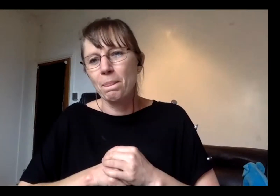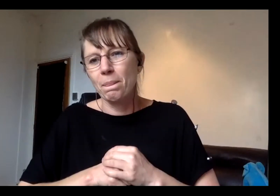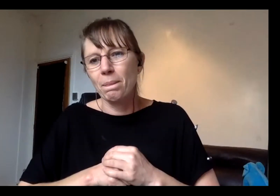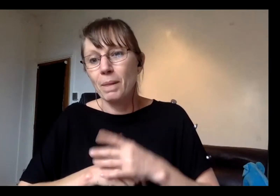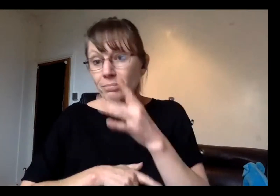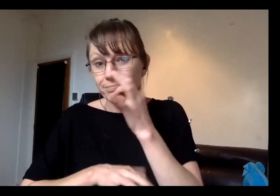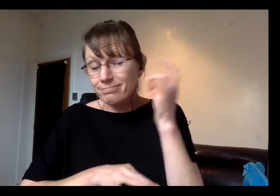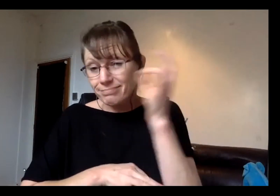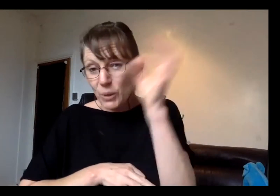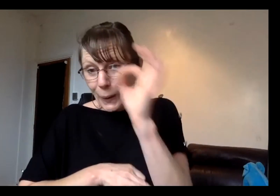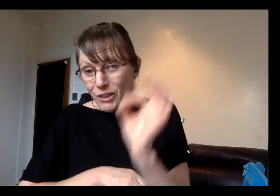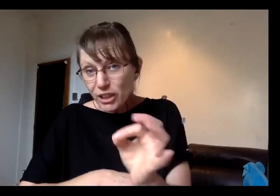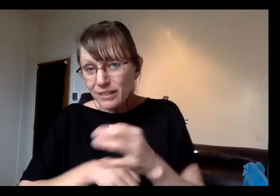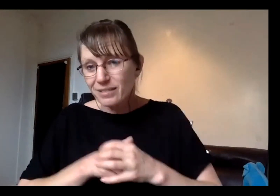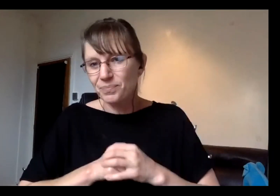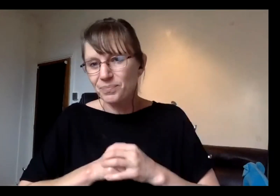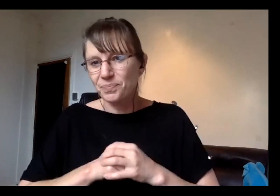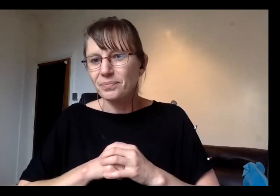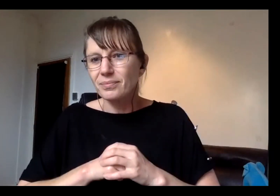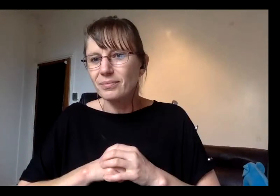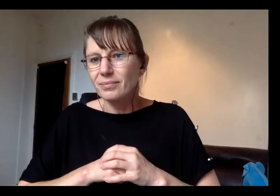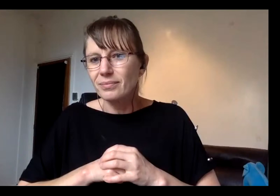a question?